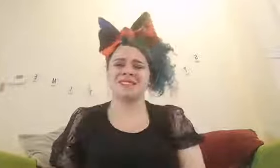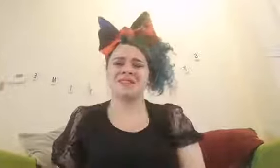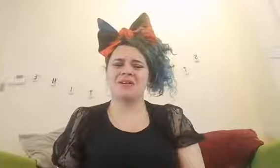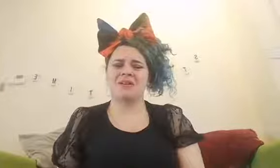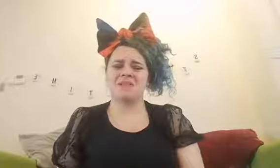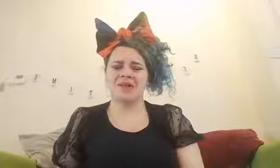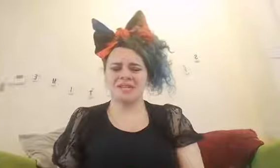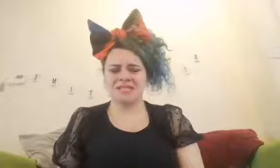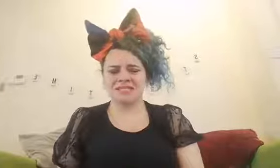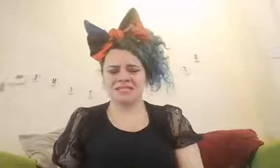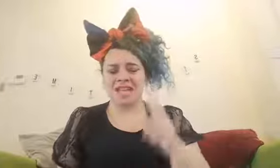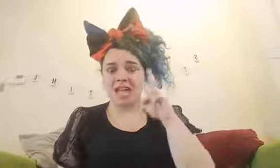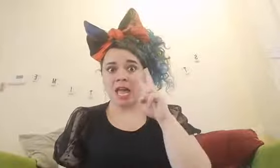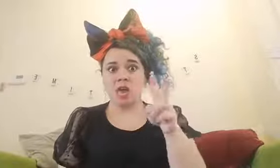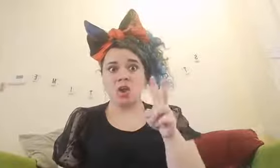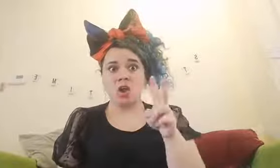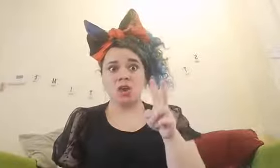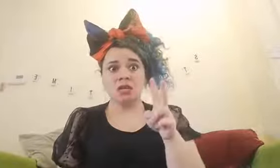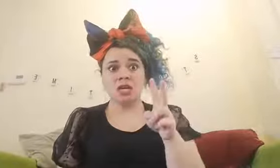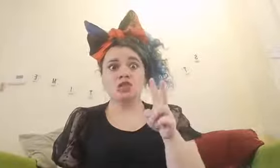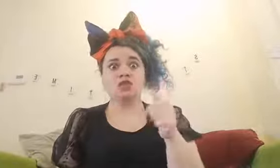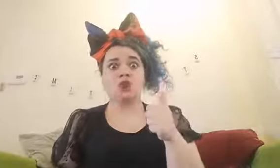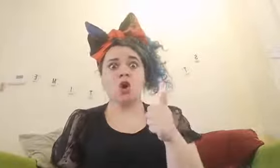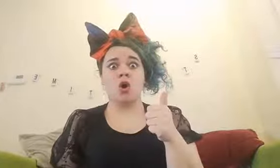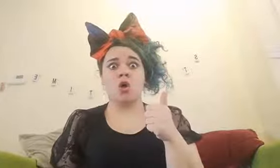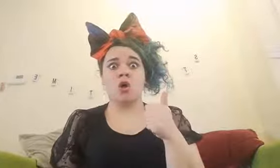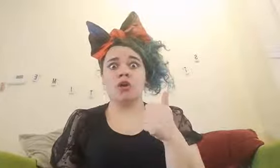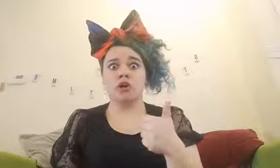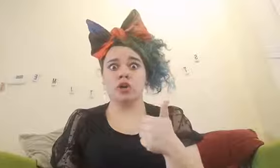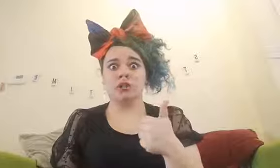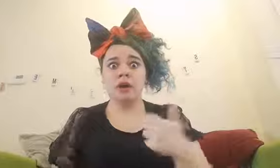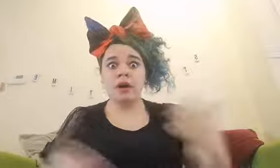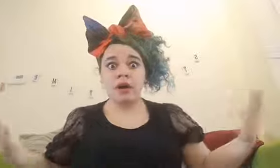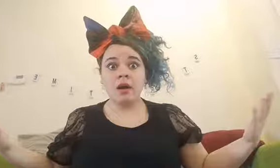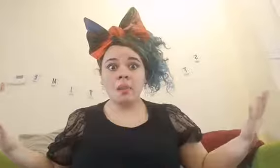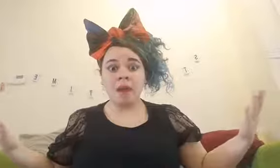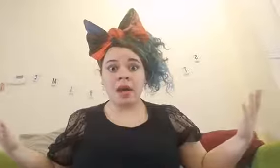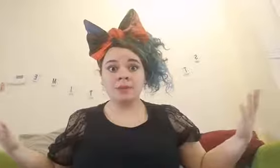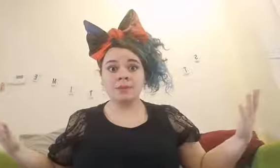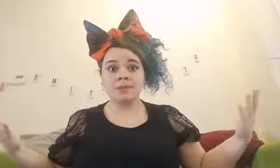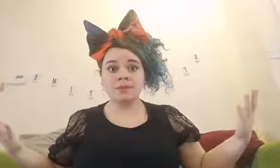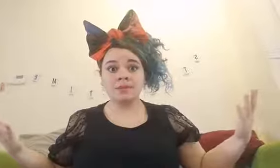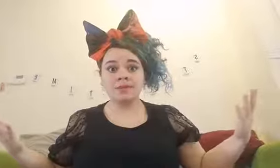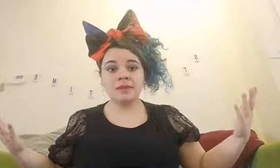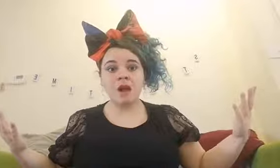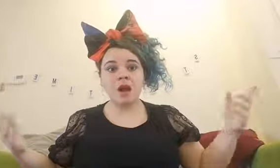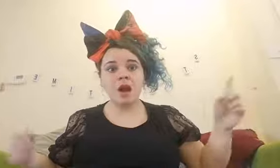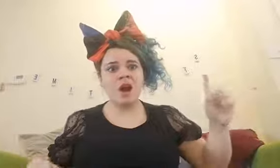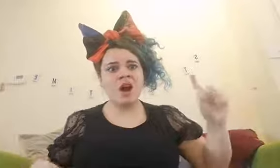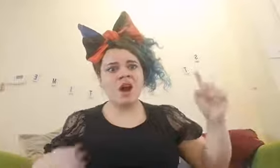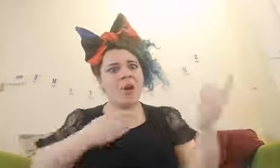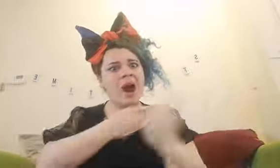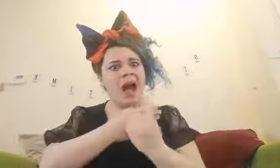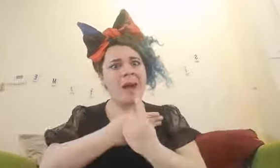beans. Oh my goodness, it looked so good. But what